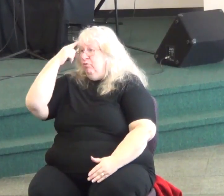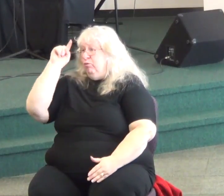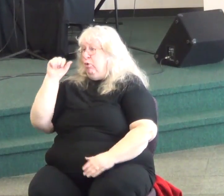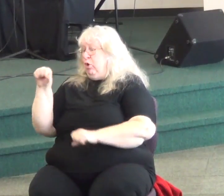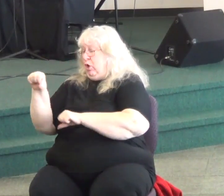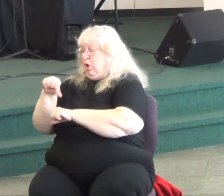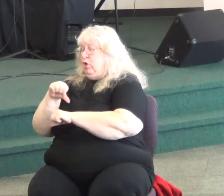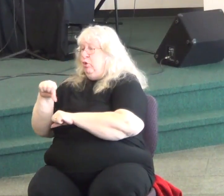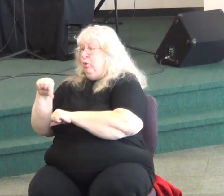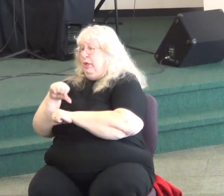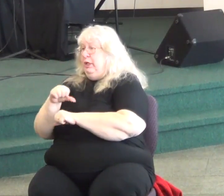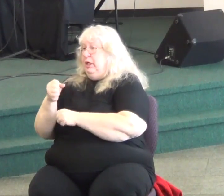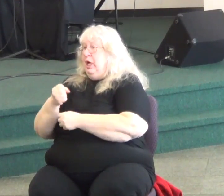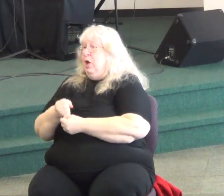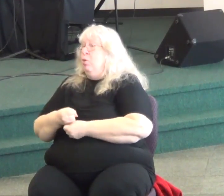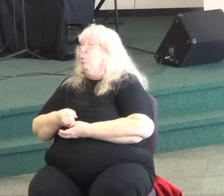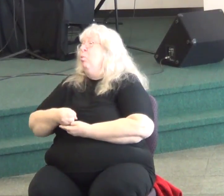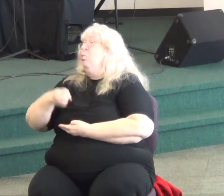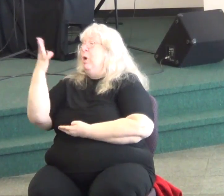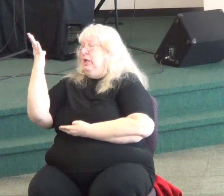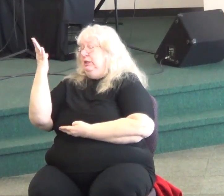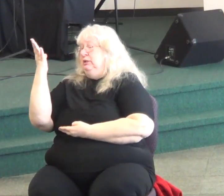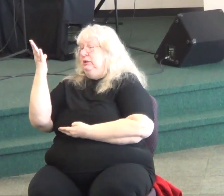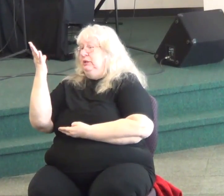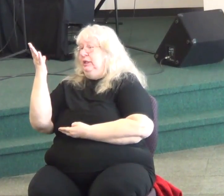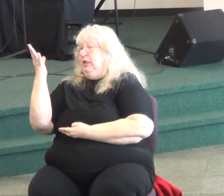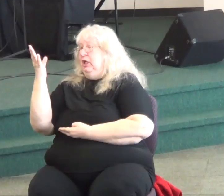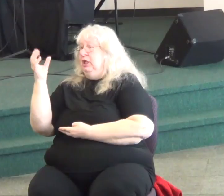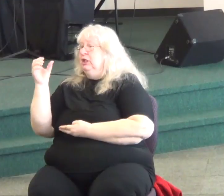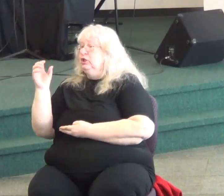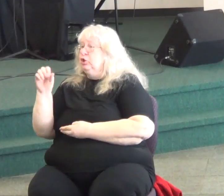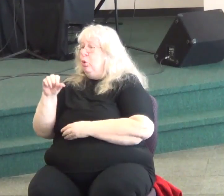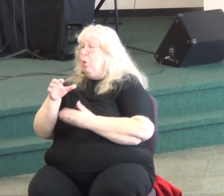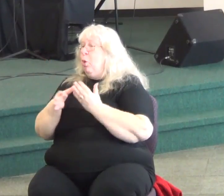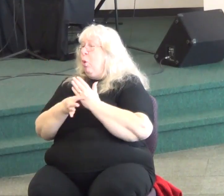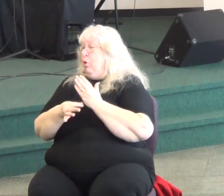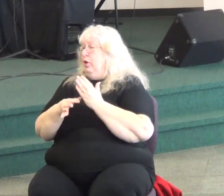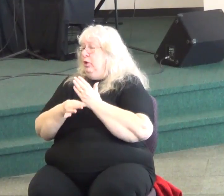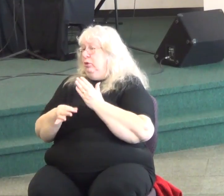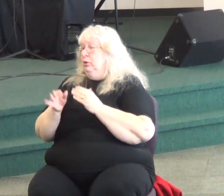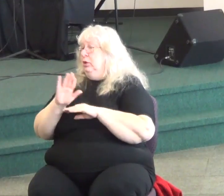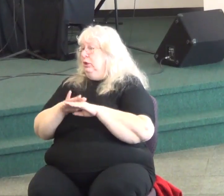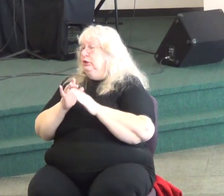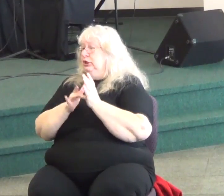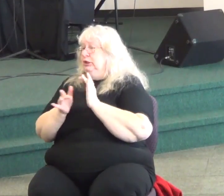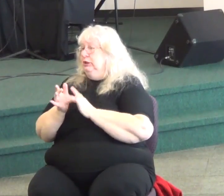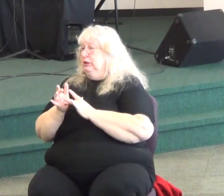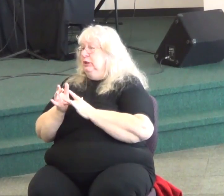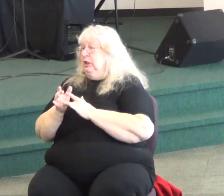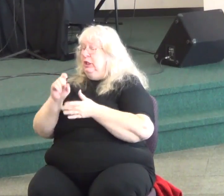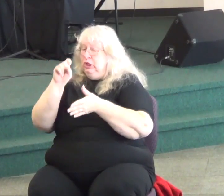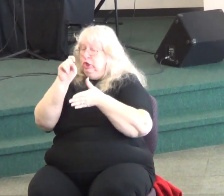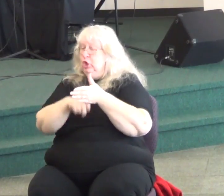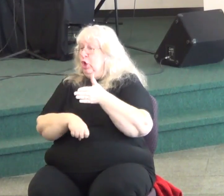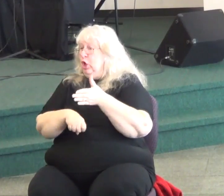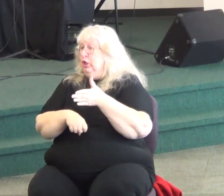She did that to prepare me for my burial. What an amazing story.